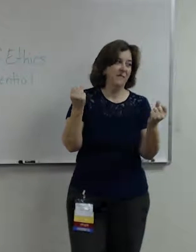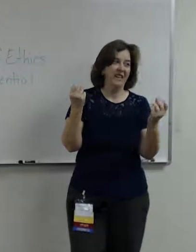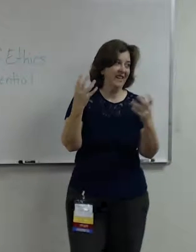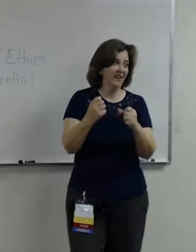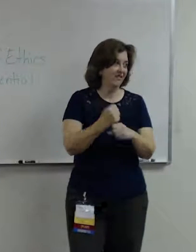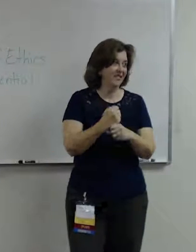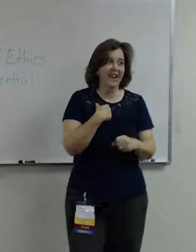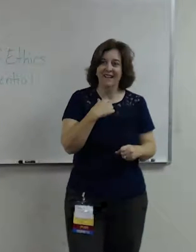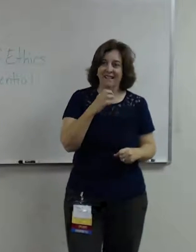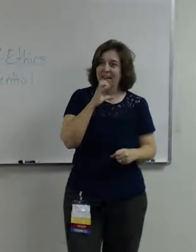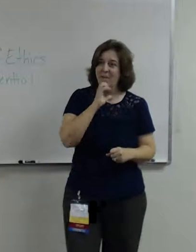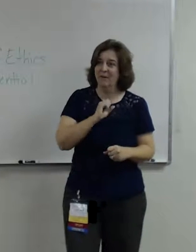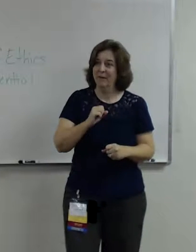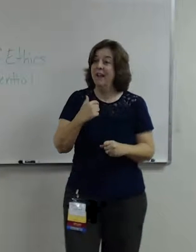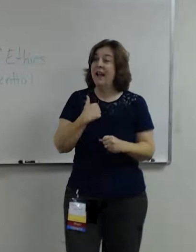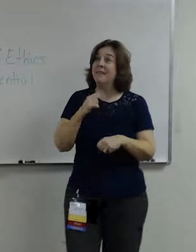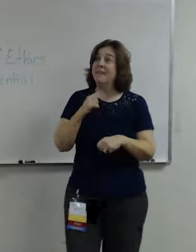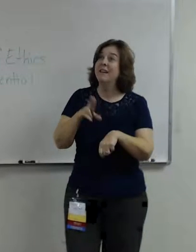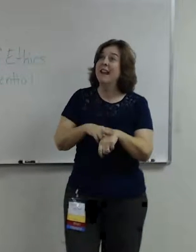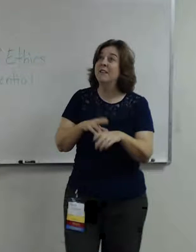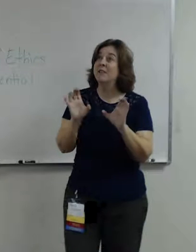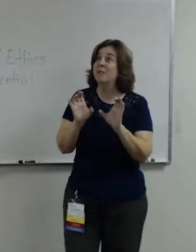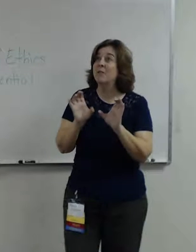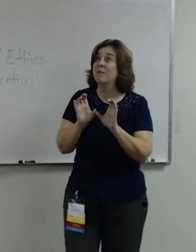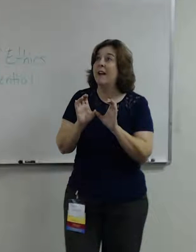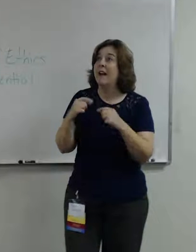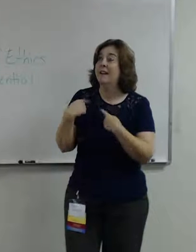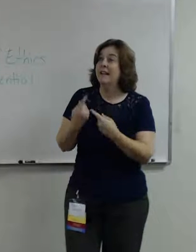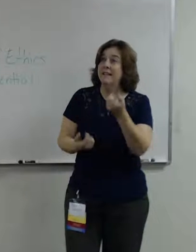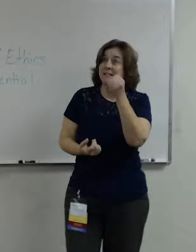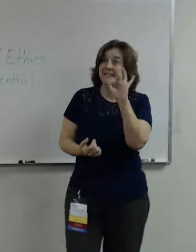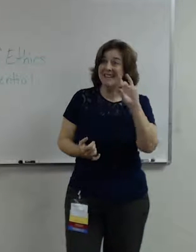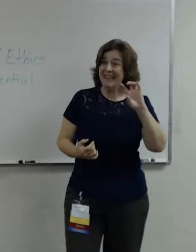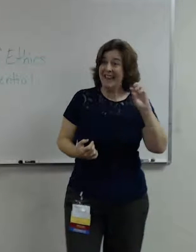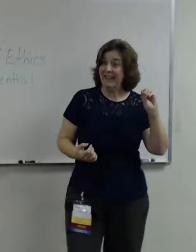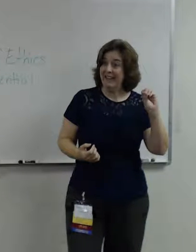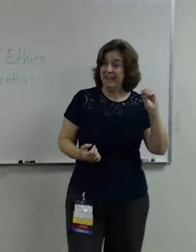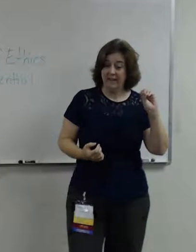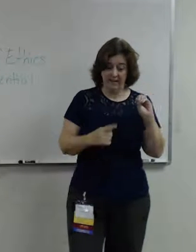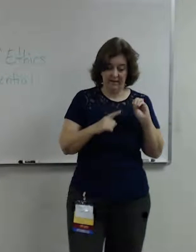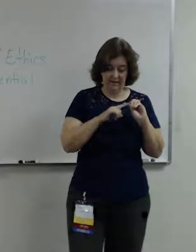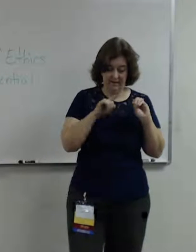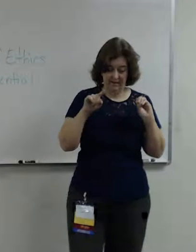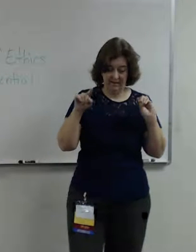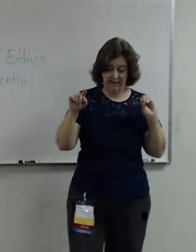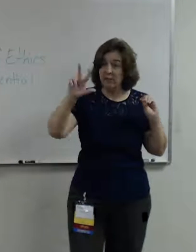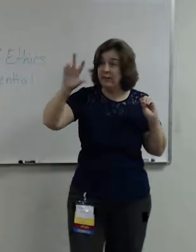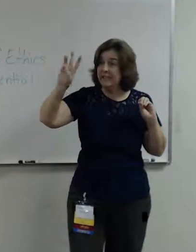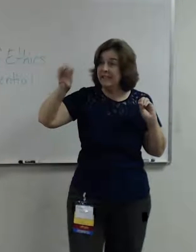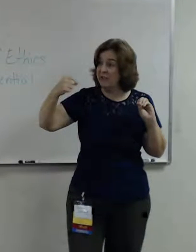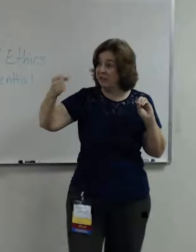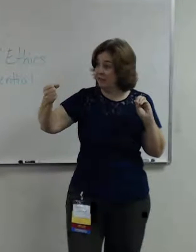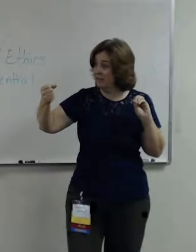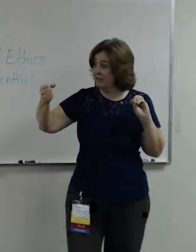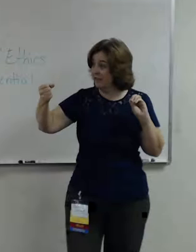Many years. I'm old. I've been nationally certified since 1980. 36 years,